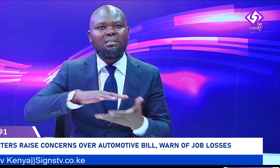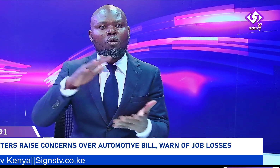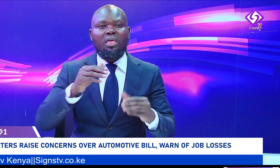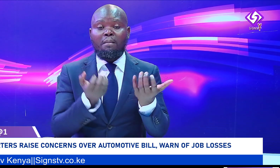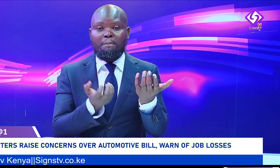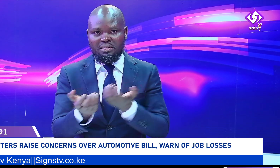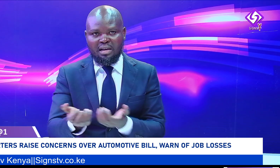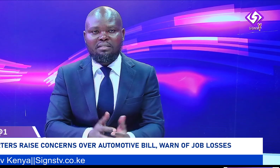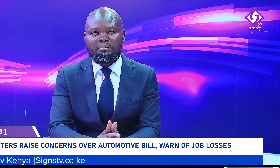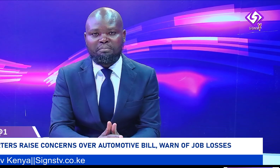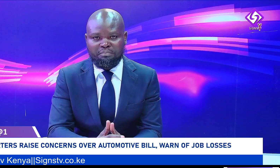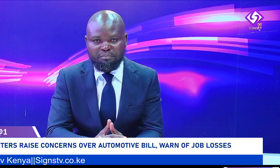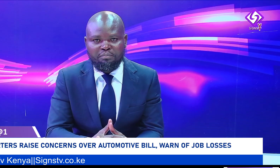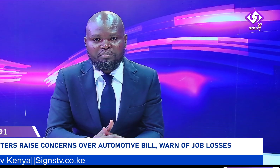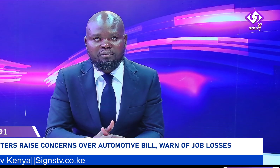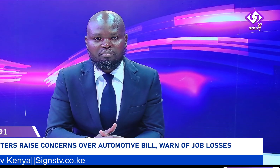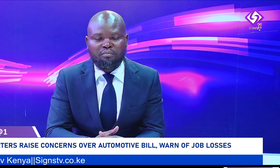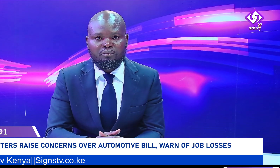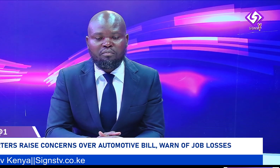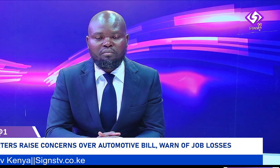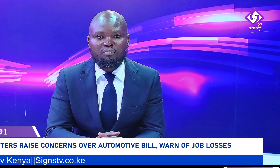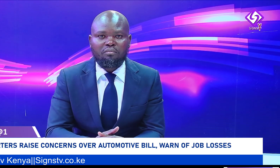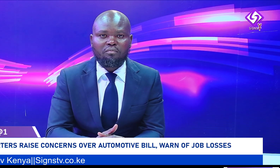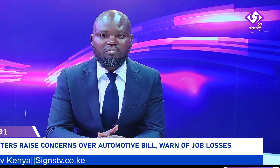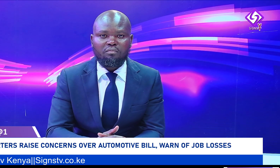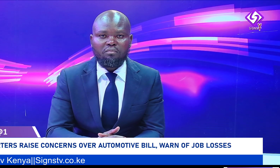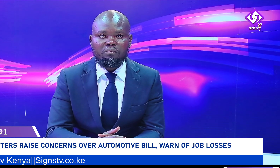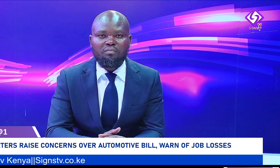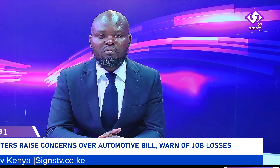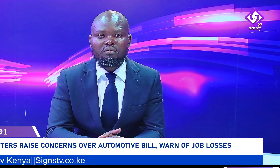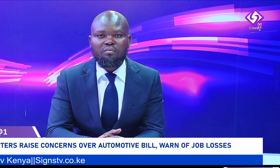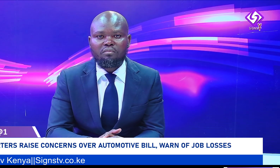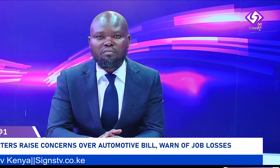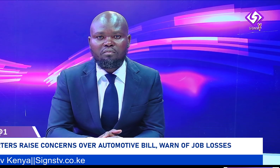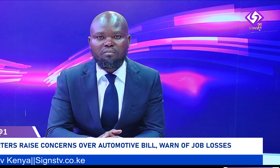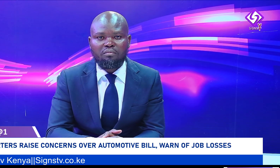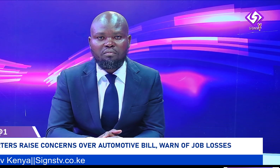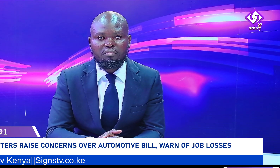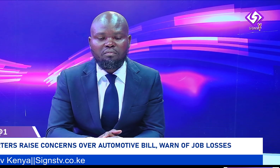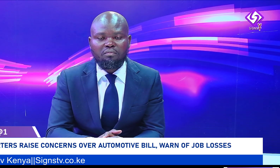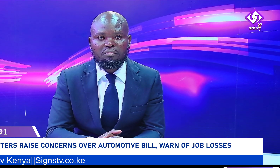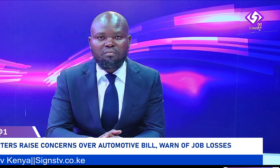industry. In August, the government unveiled a 13 billion shilling affordable credit fund to support businesses in the